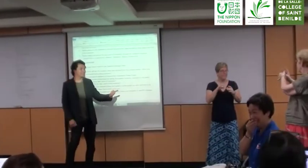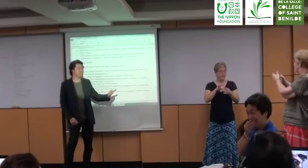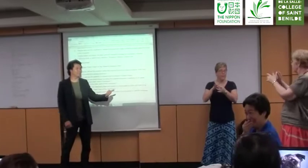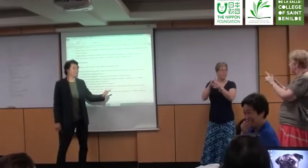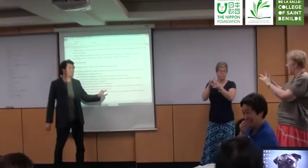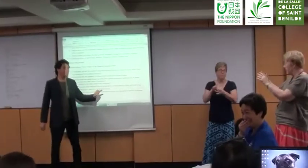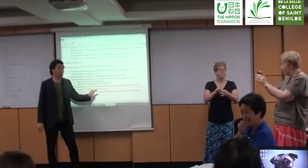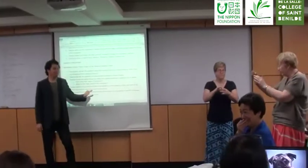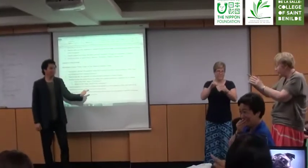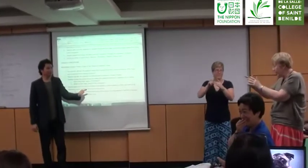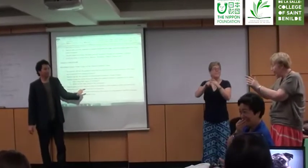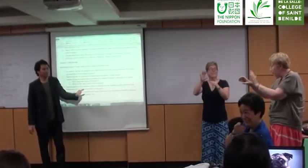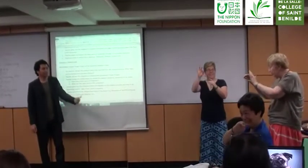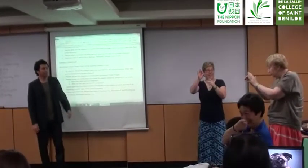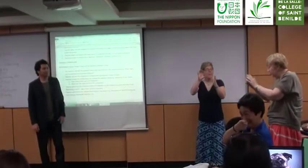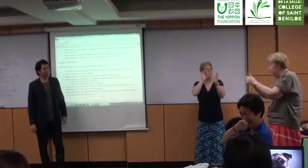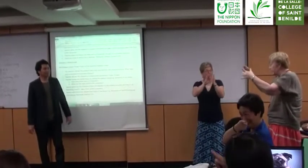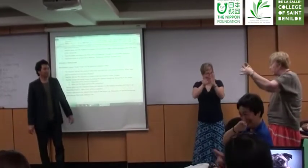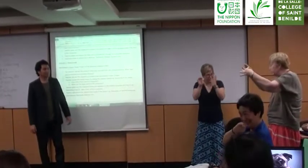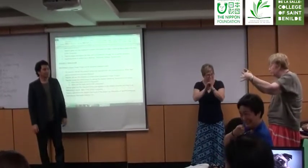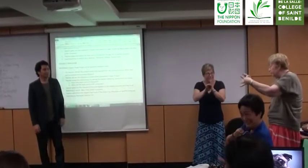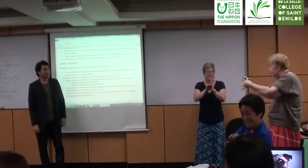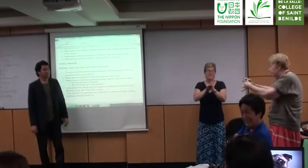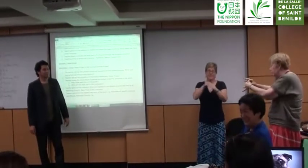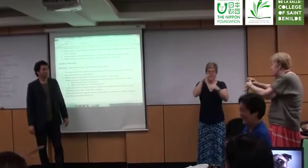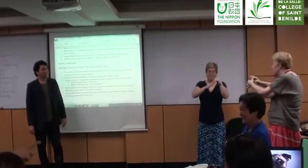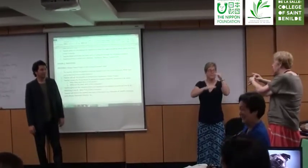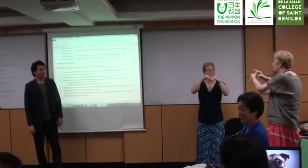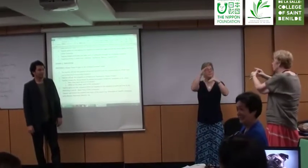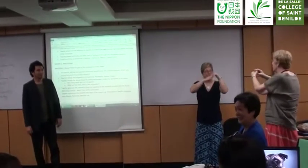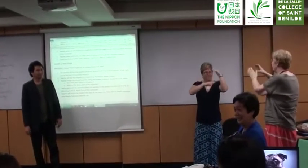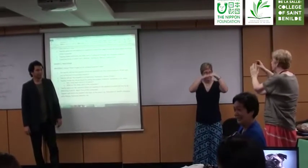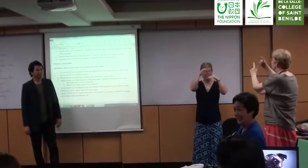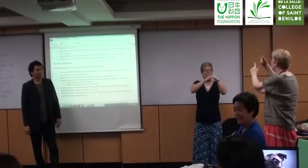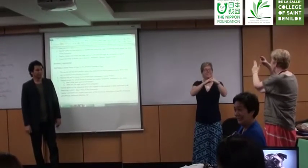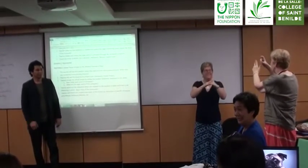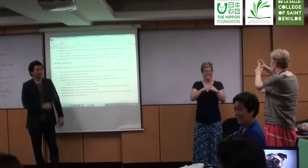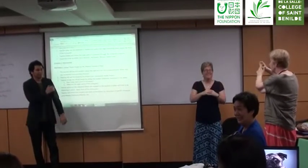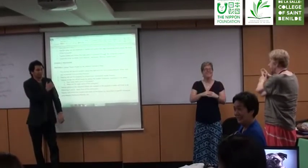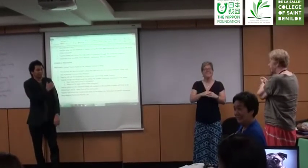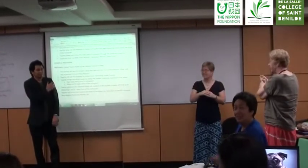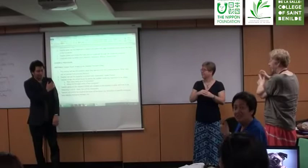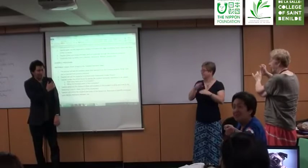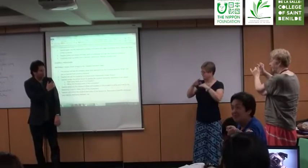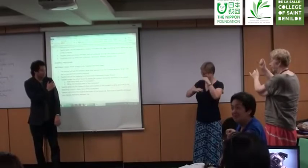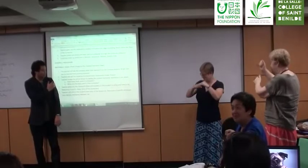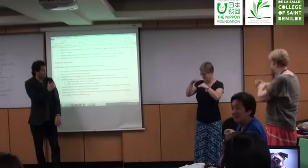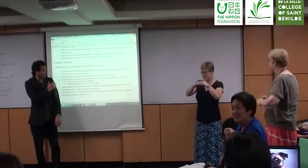is